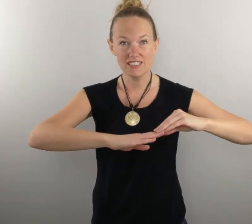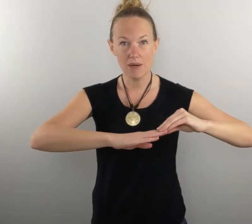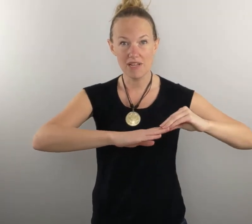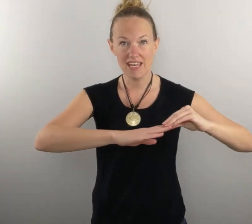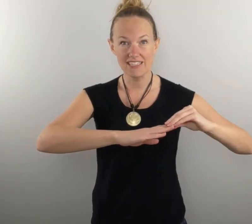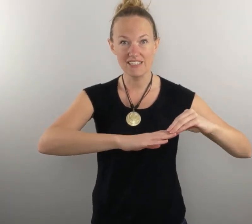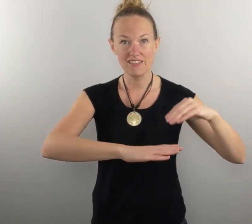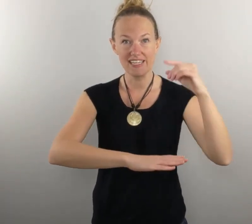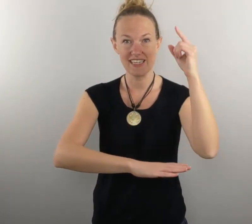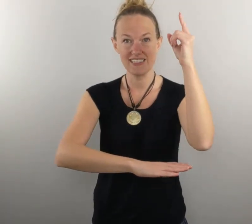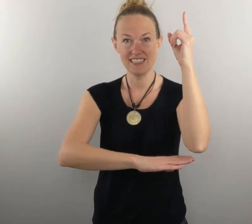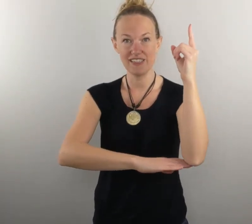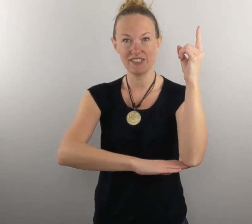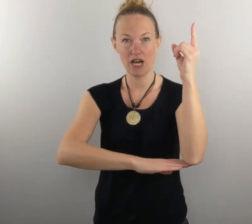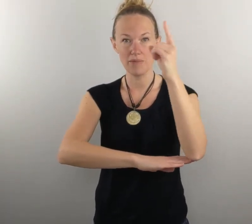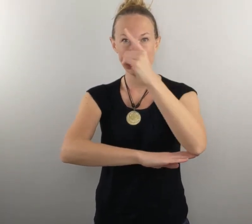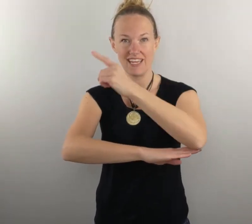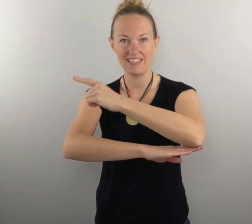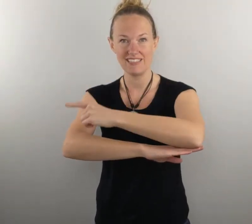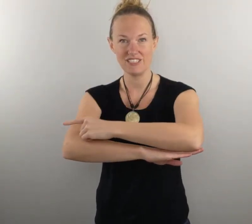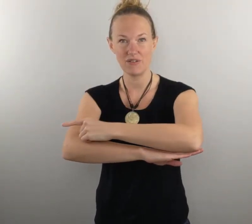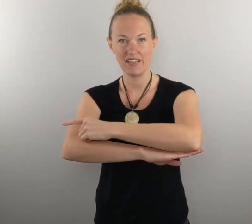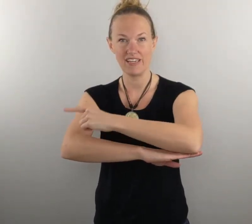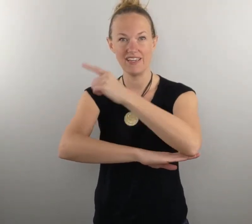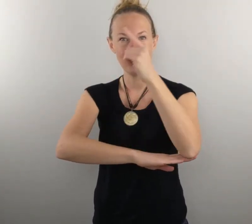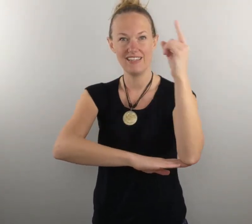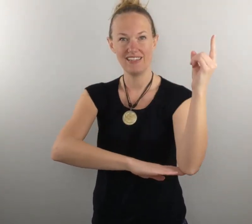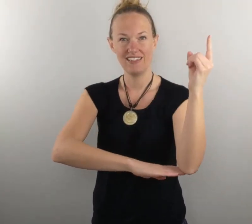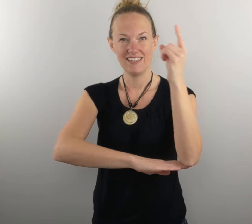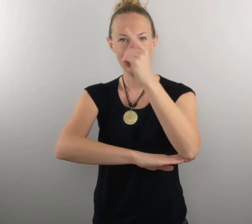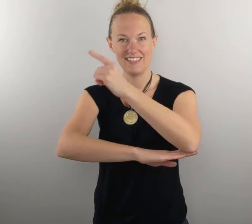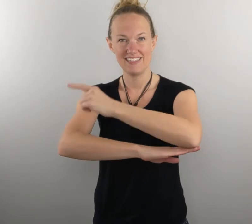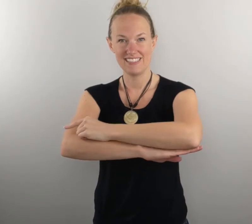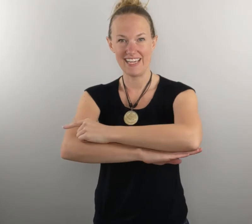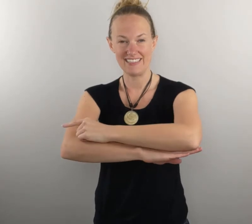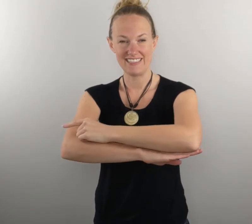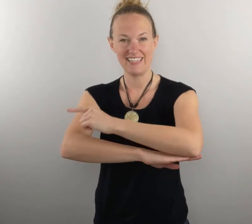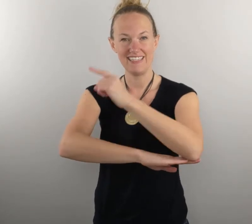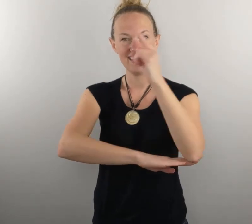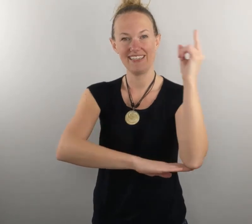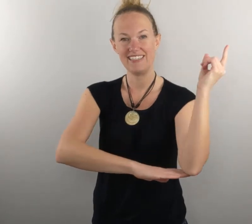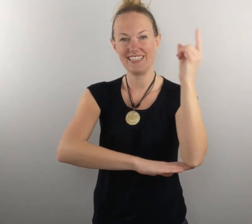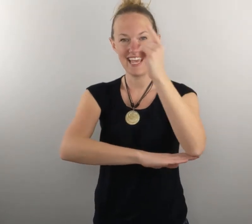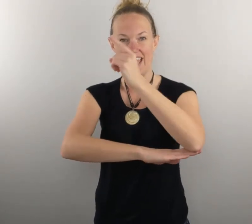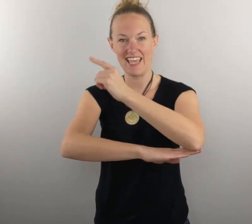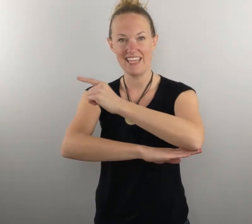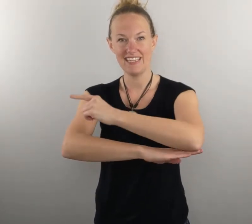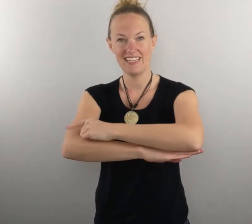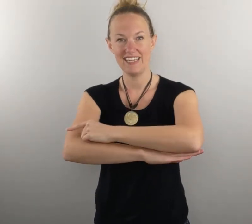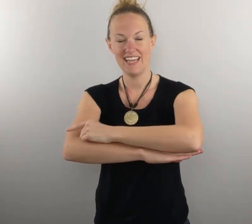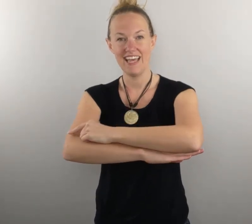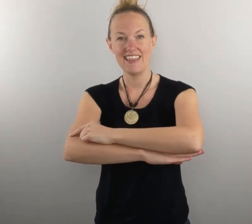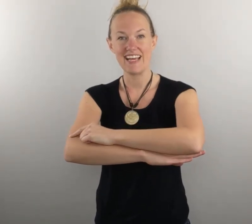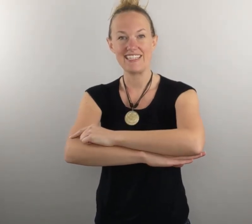non-dominant hand out like this, and your dominant hand is showing the sun, okay? On the day that